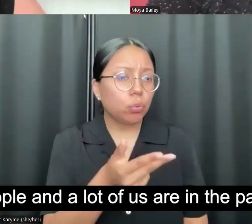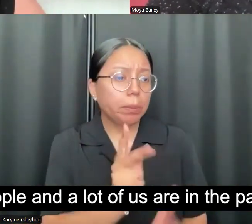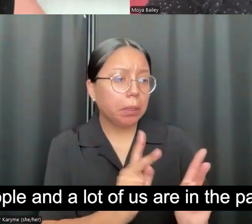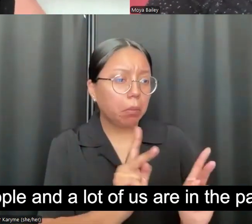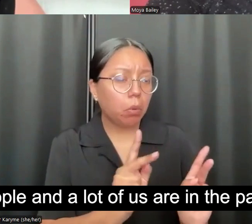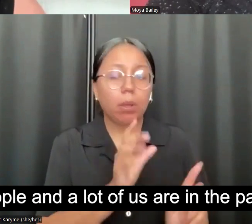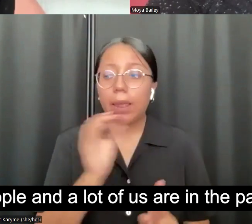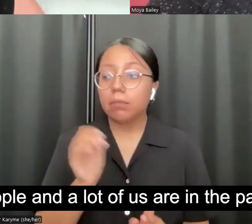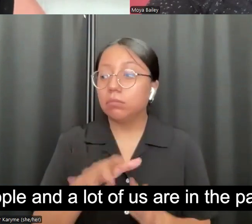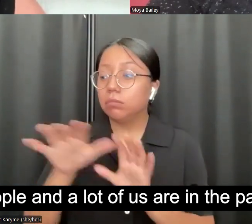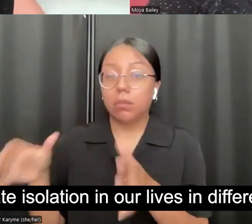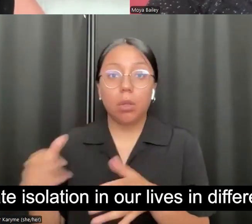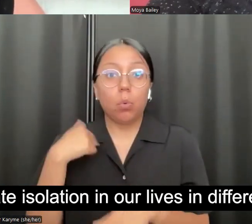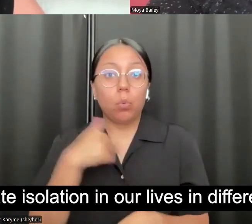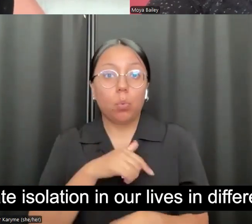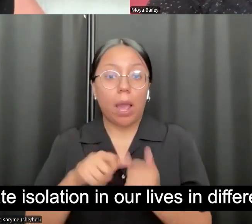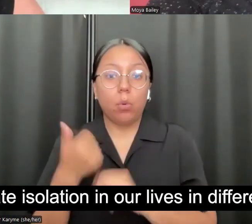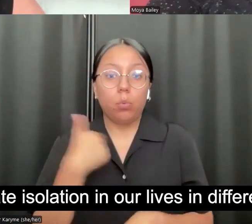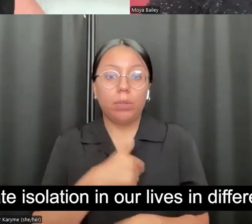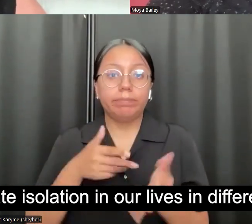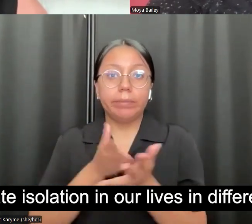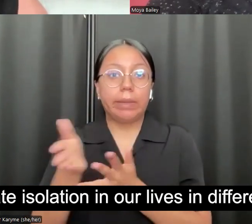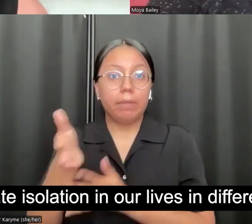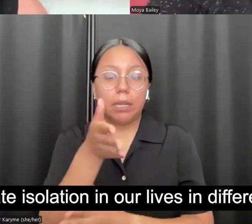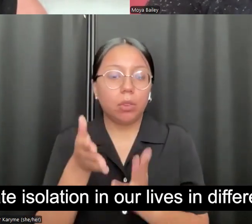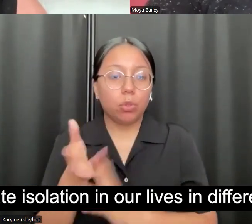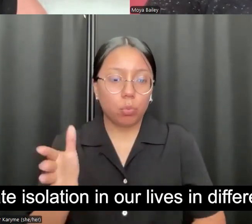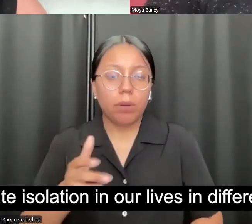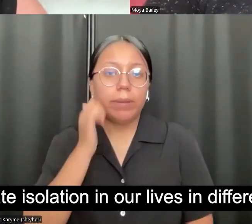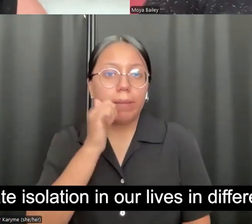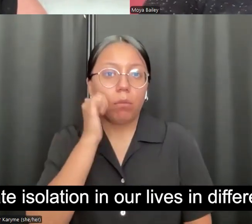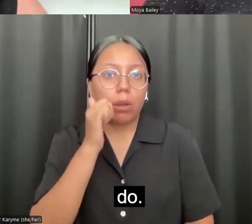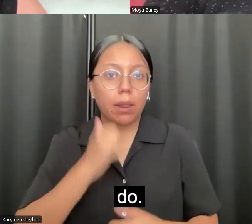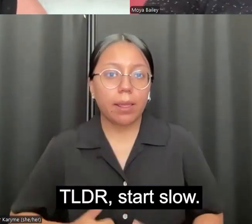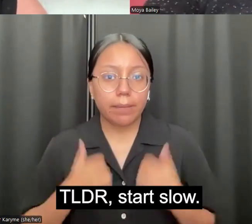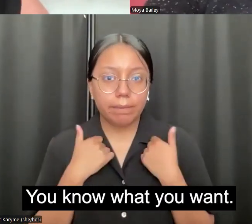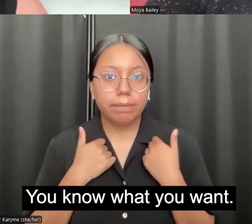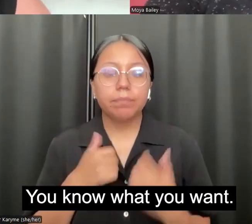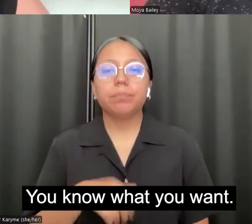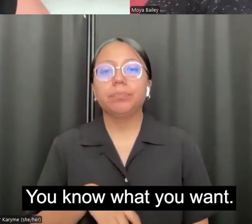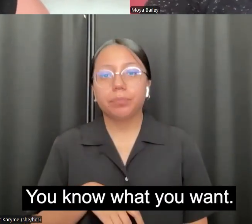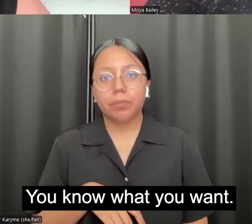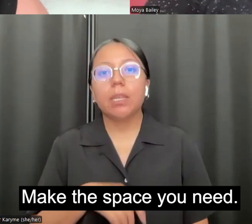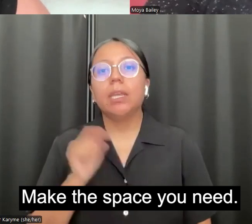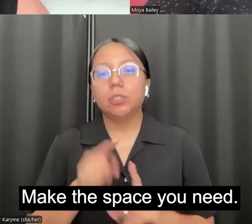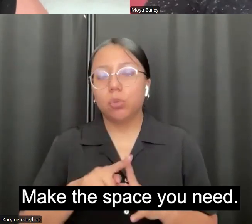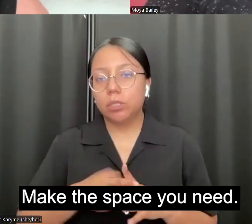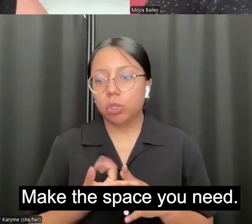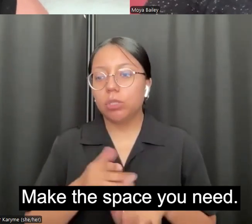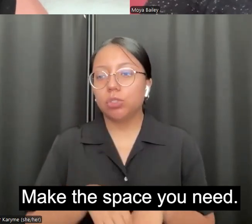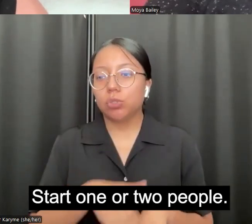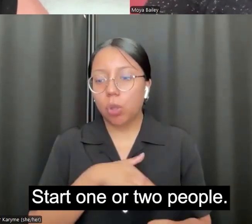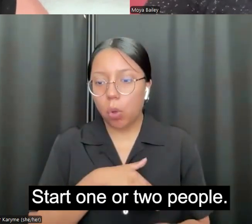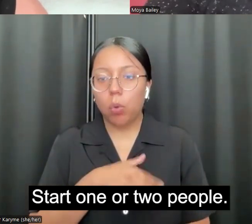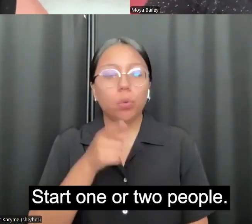navigate isolation in our lives in different ways too. So anyway, TLDR, start slow. You know what you want. Like make the